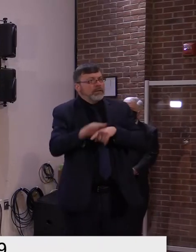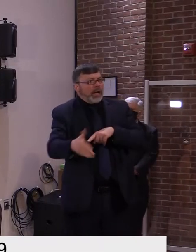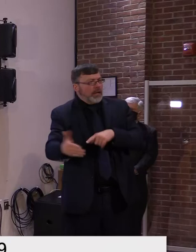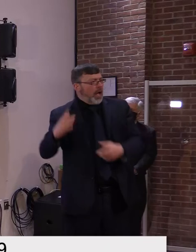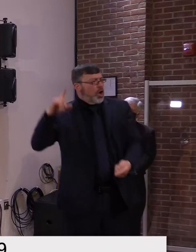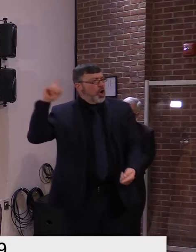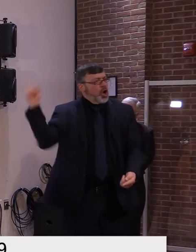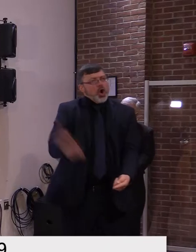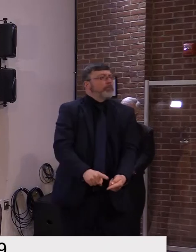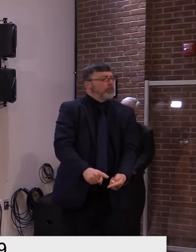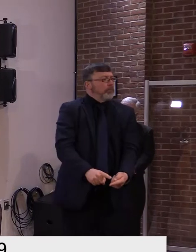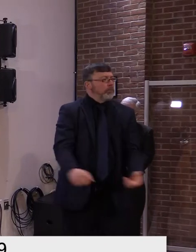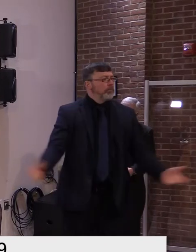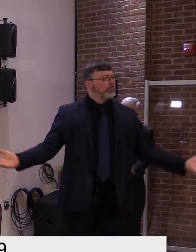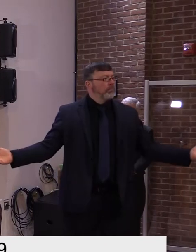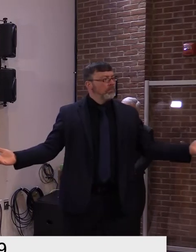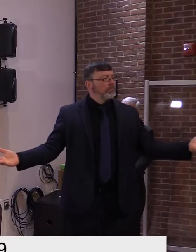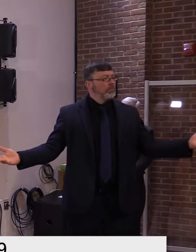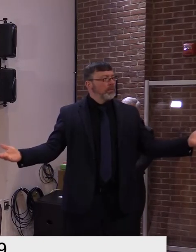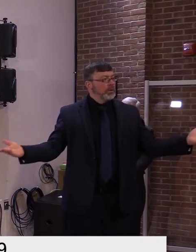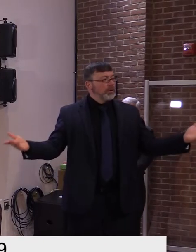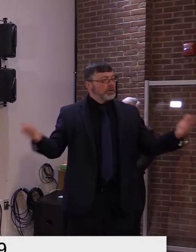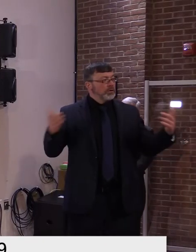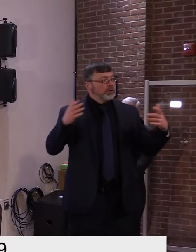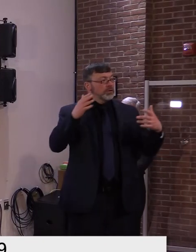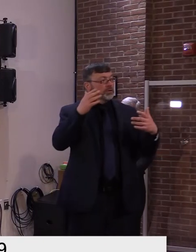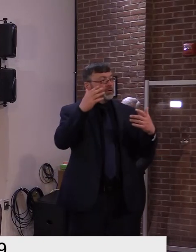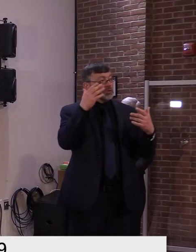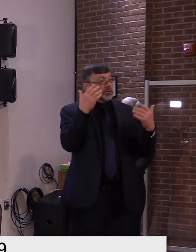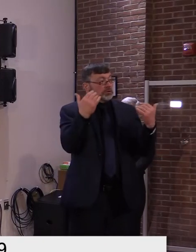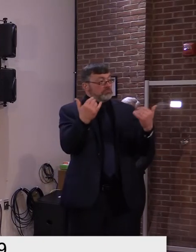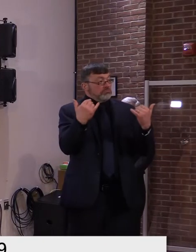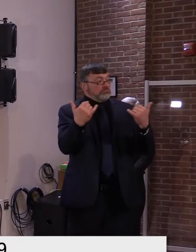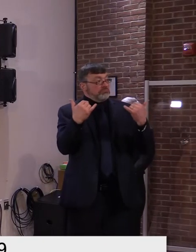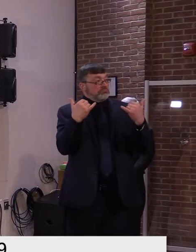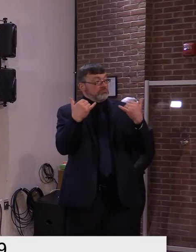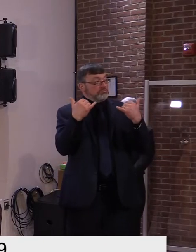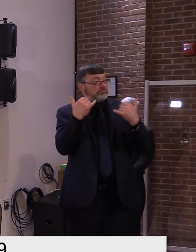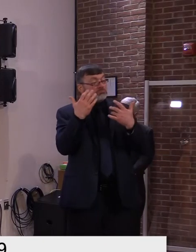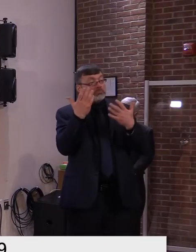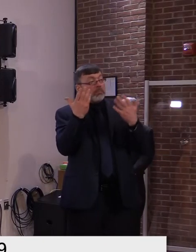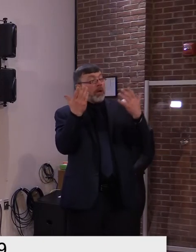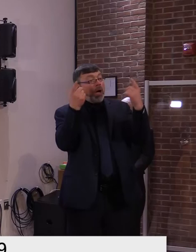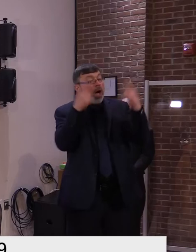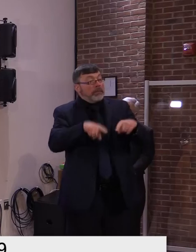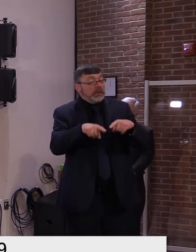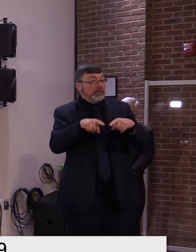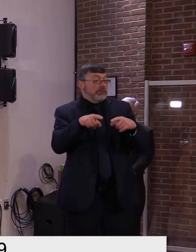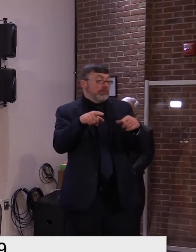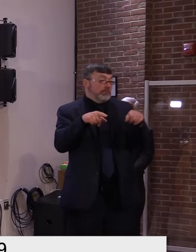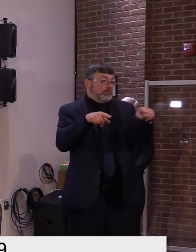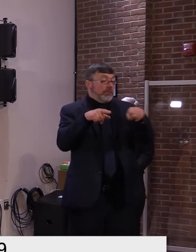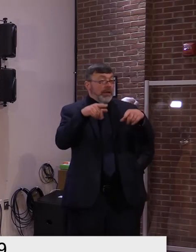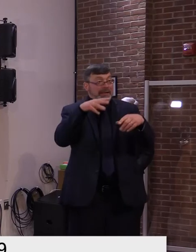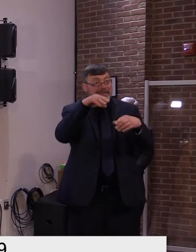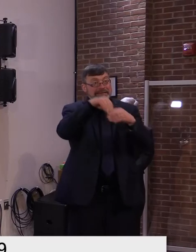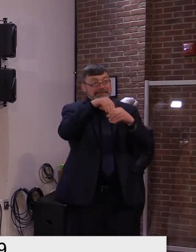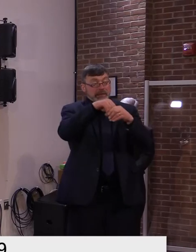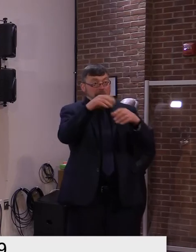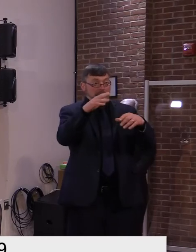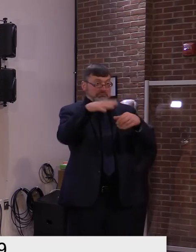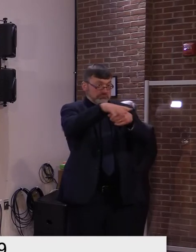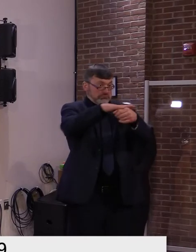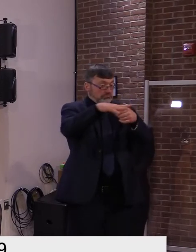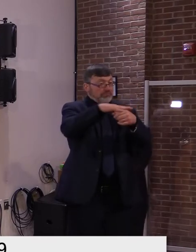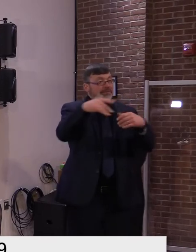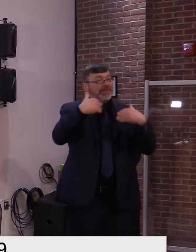the walls of those facilities, because in aggregate, there are so many people who have been vaccinated that it's less likely for